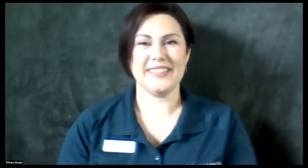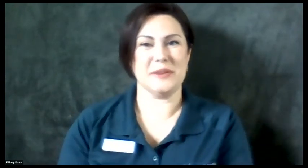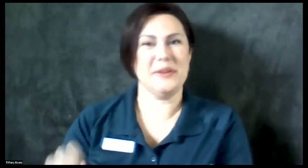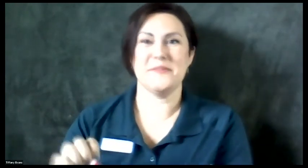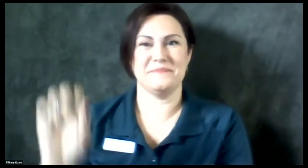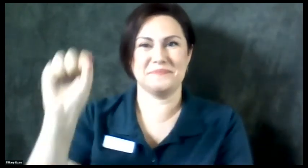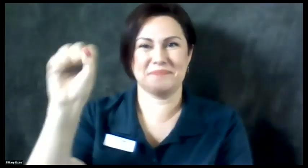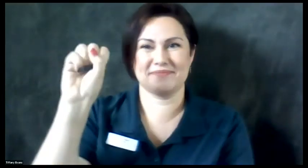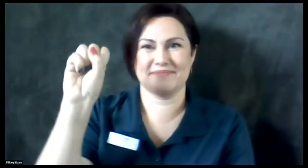go.